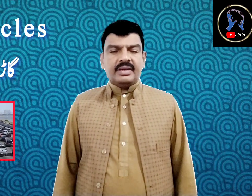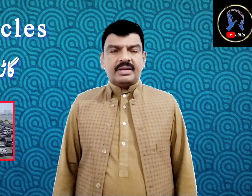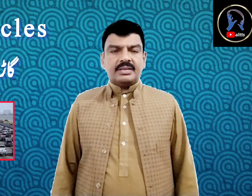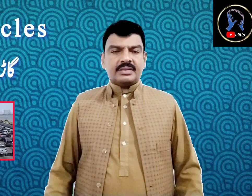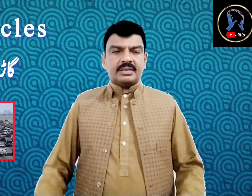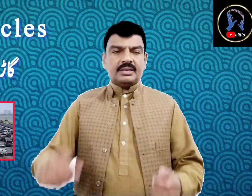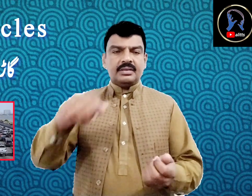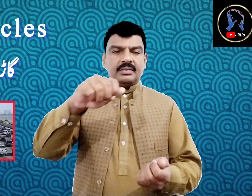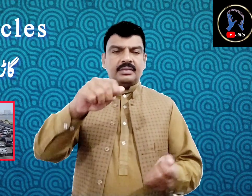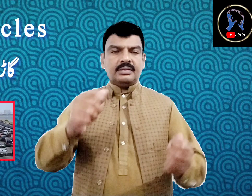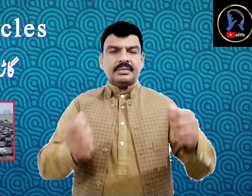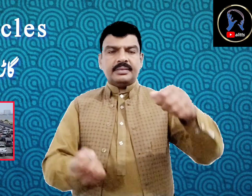vehicles।